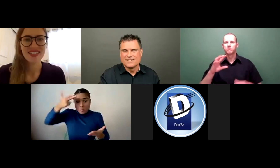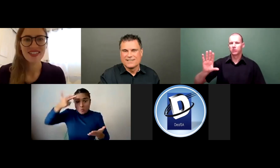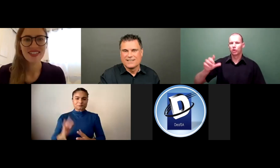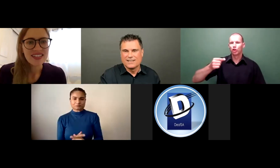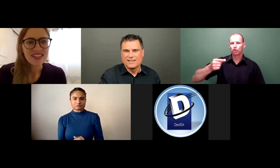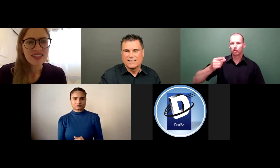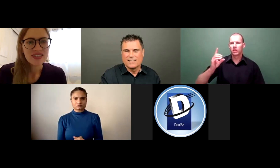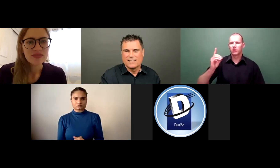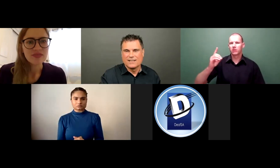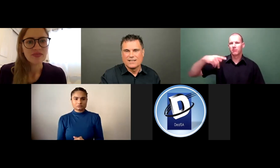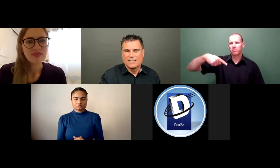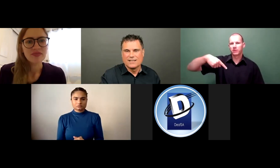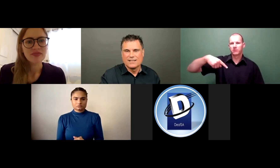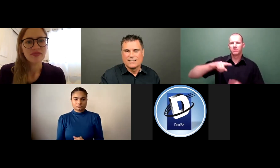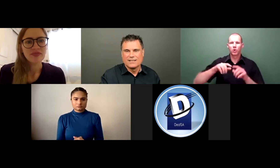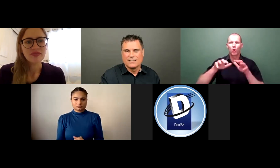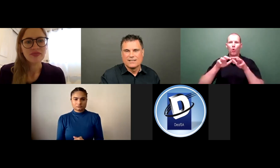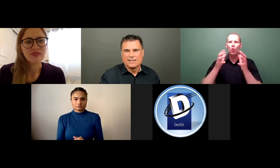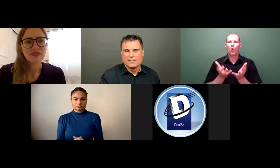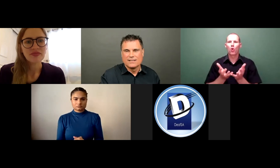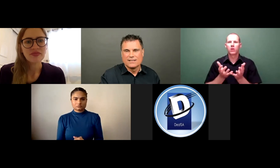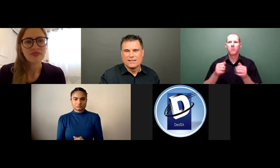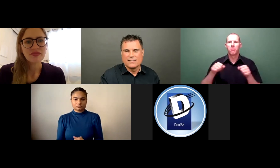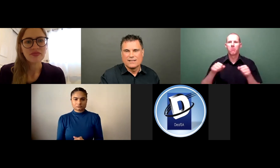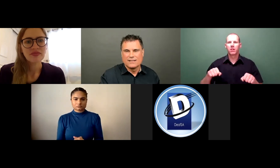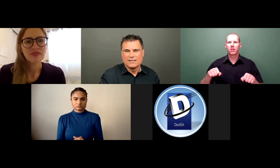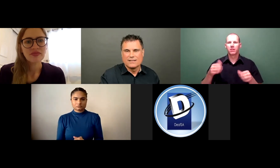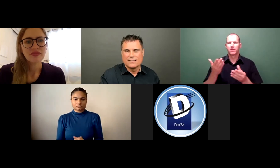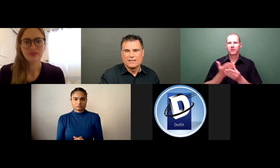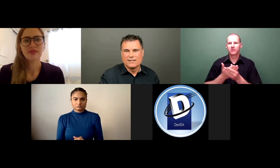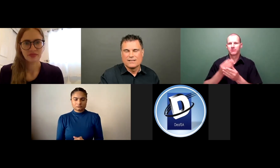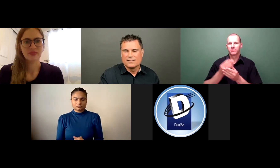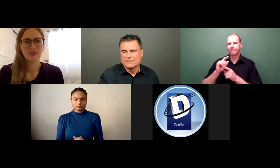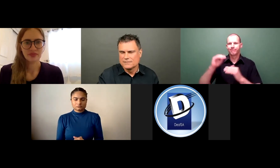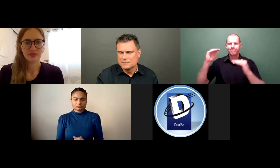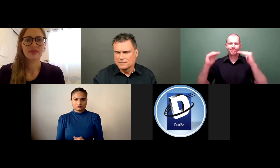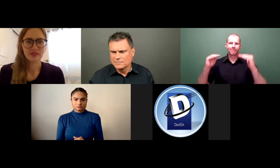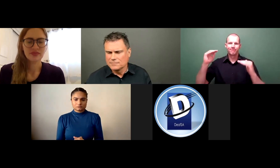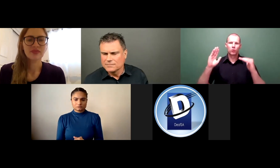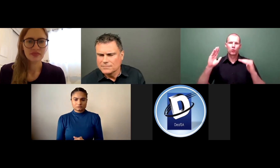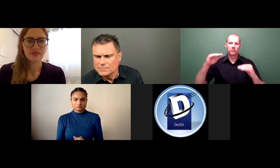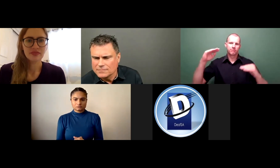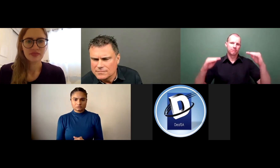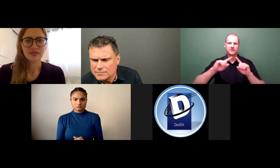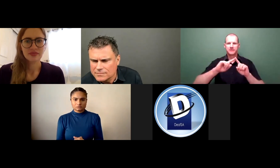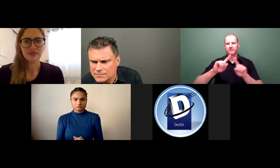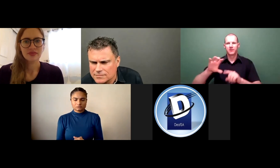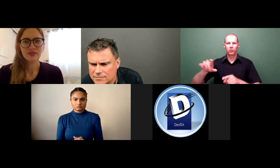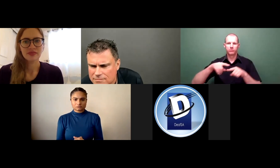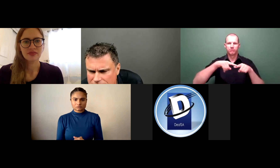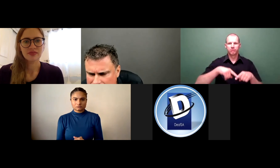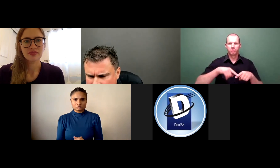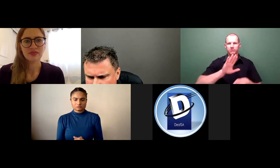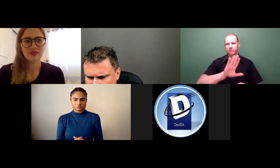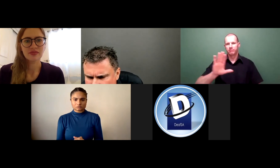Arūnas, linked to the country. It's linked with GDP. So that's how